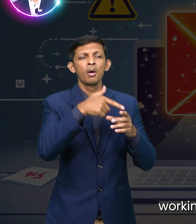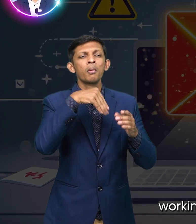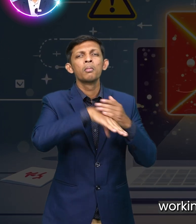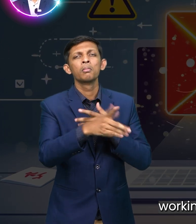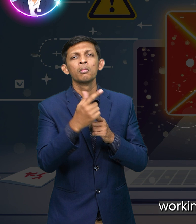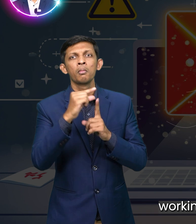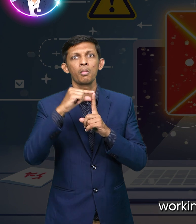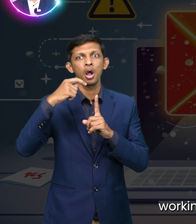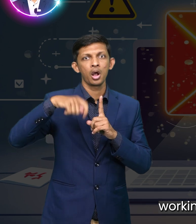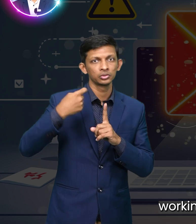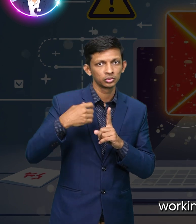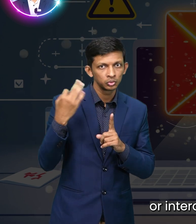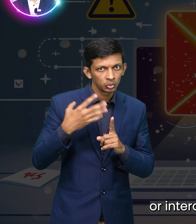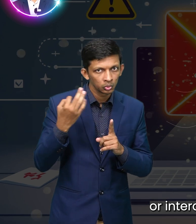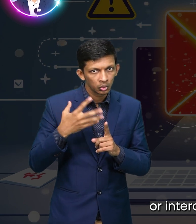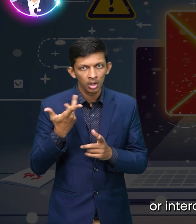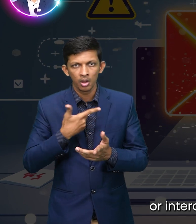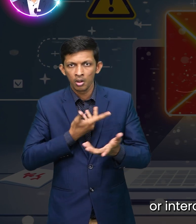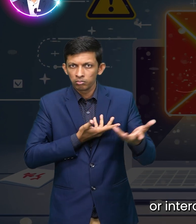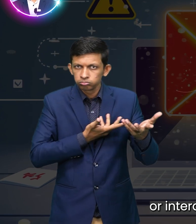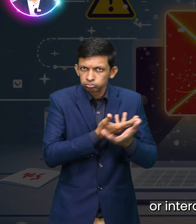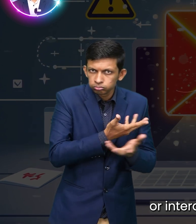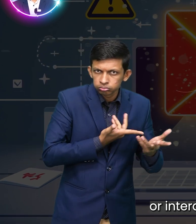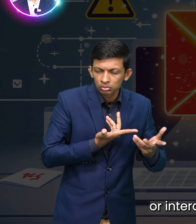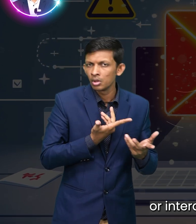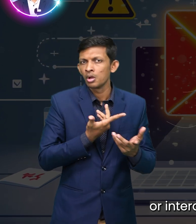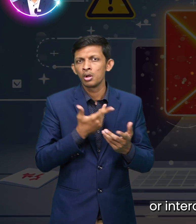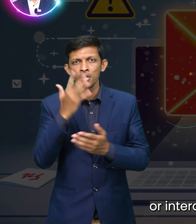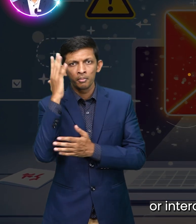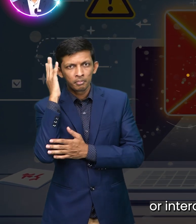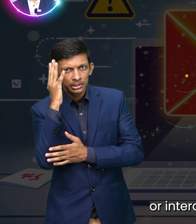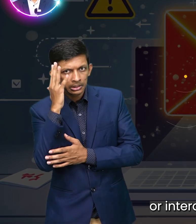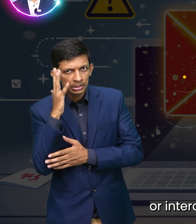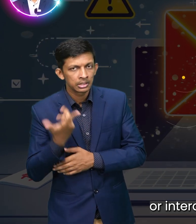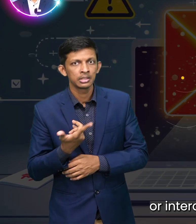projects, or interacting with professors,